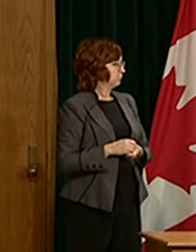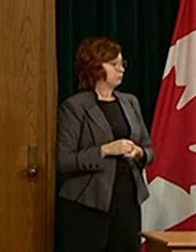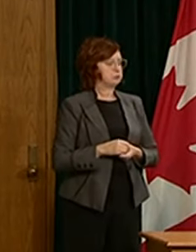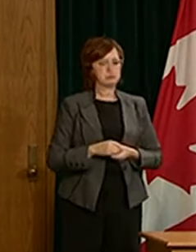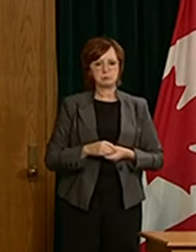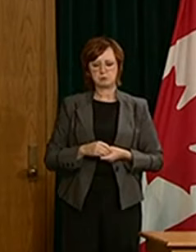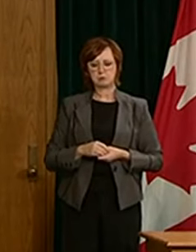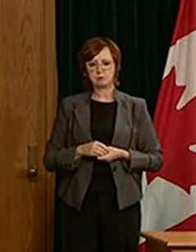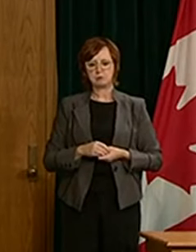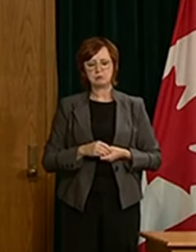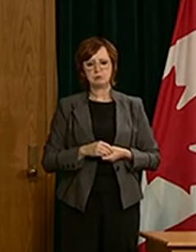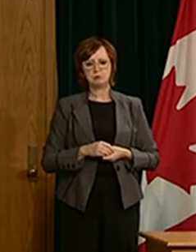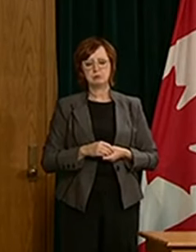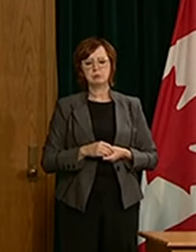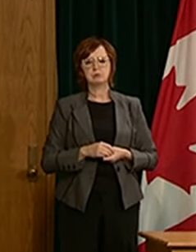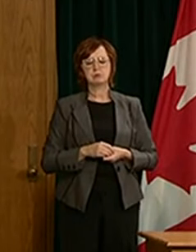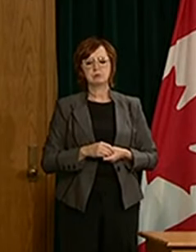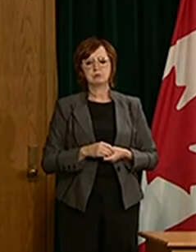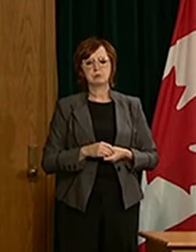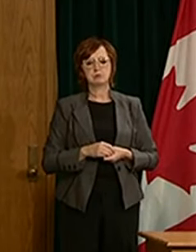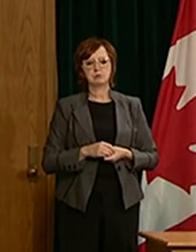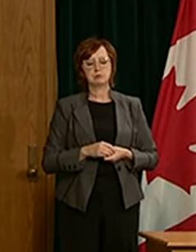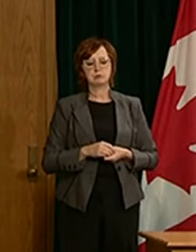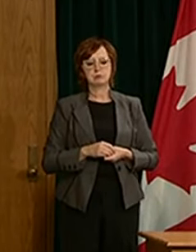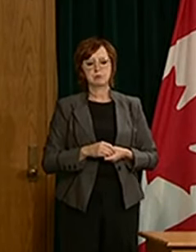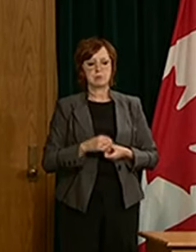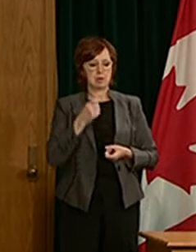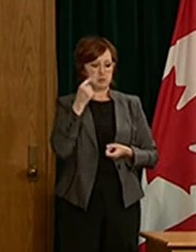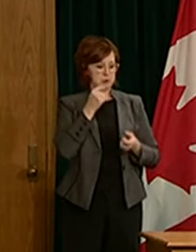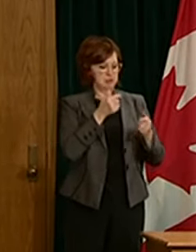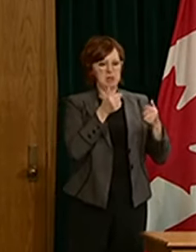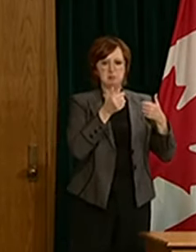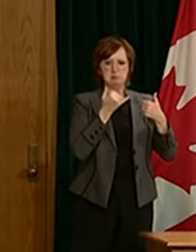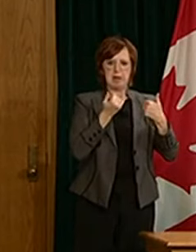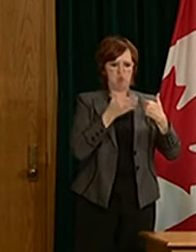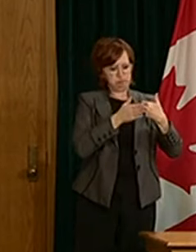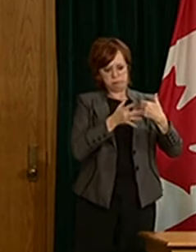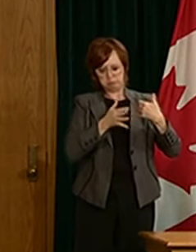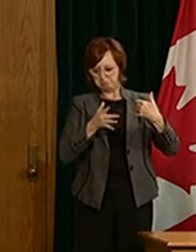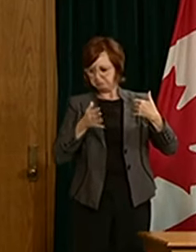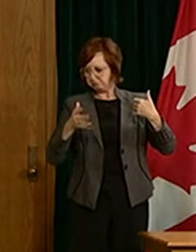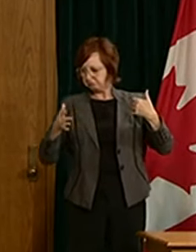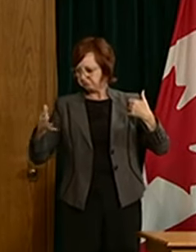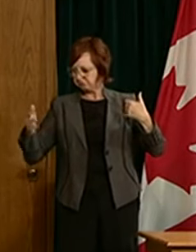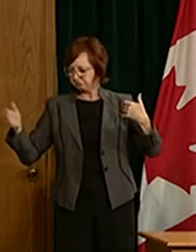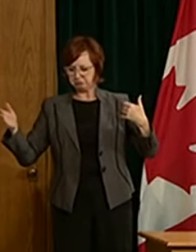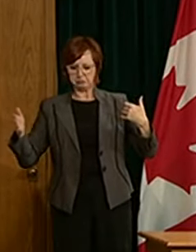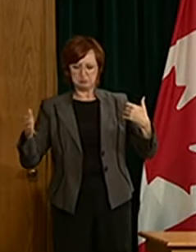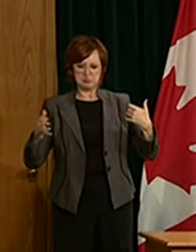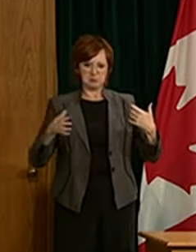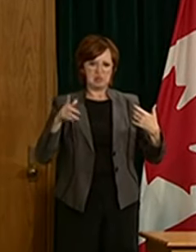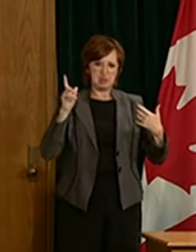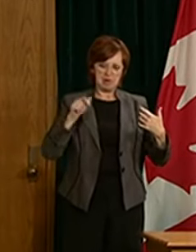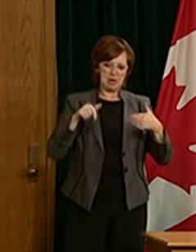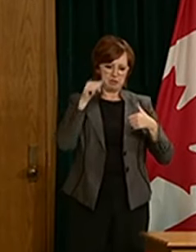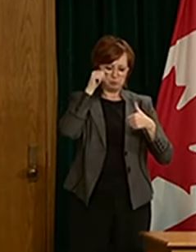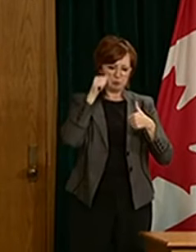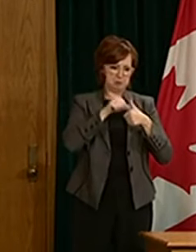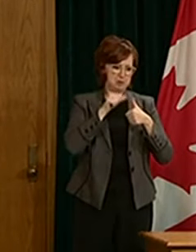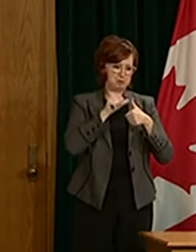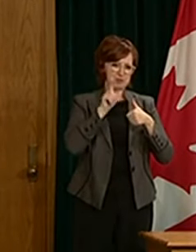So as we move into the next weeks and months to come, we need to remember that all of these measures need to be sustained to be